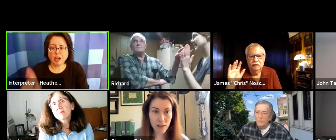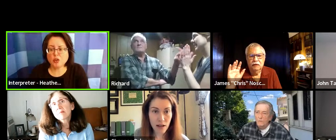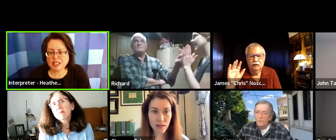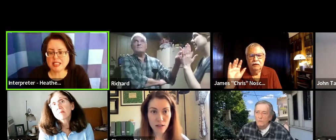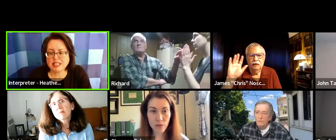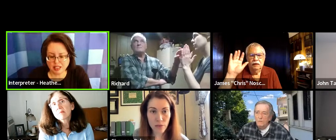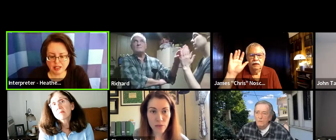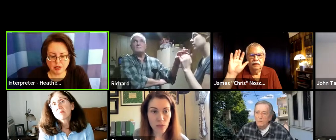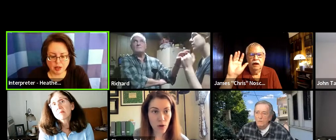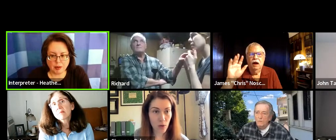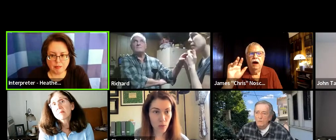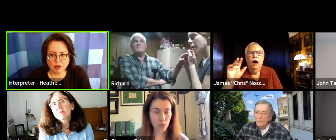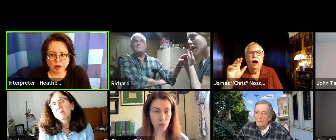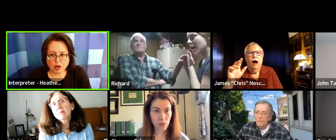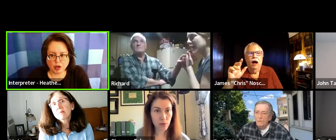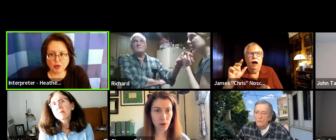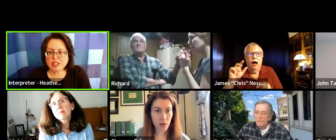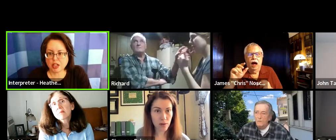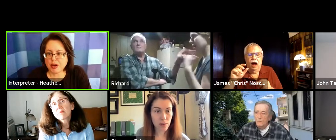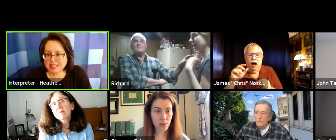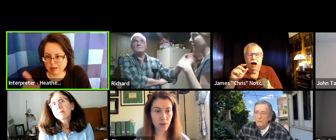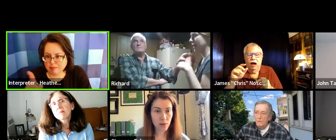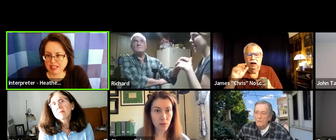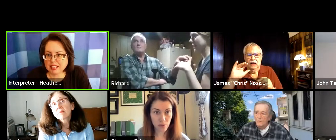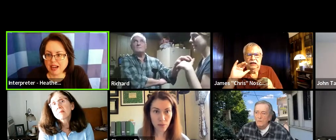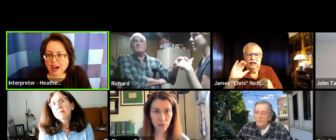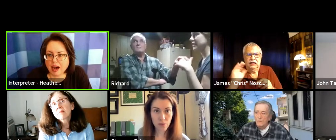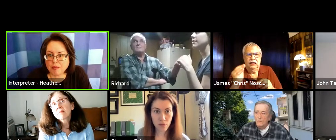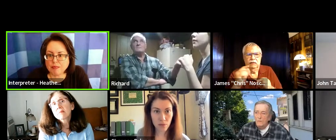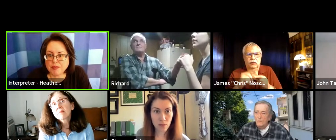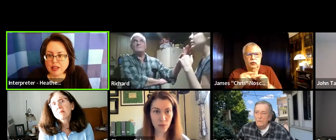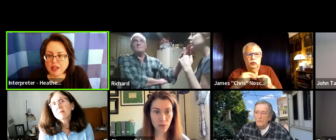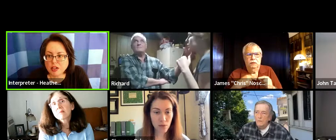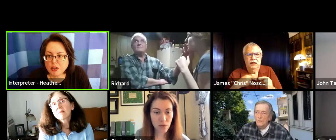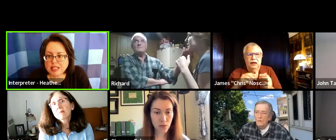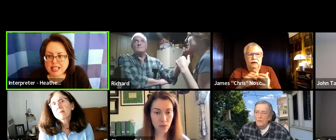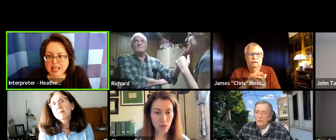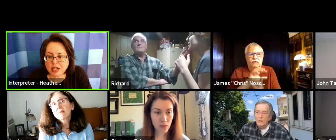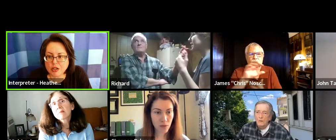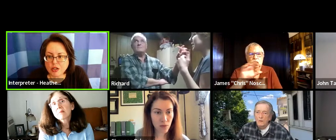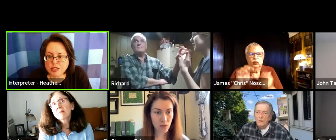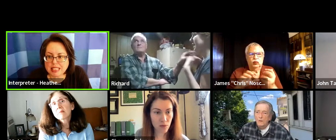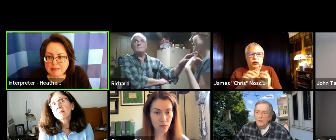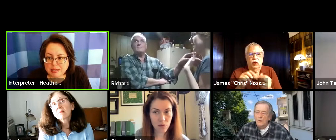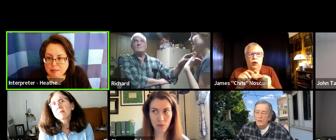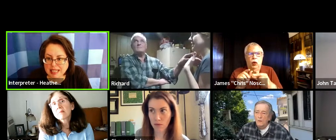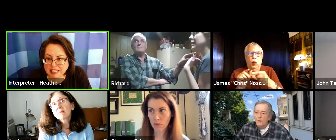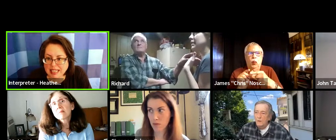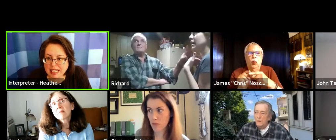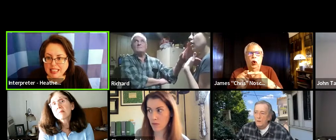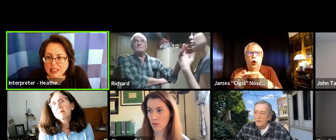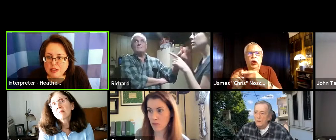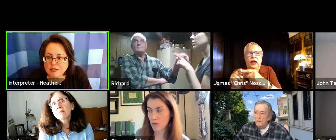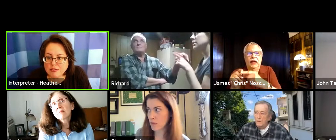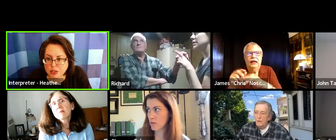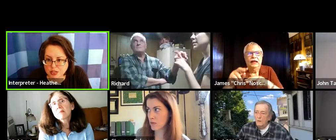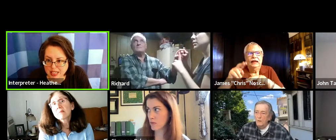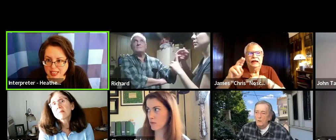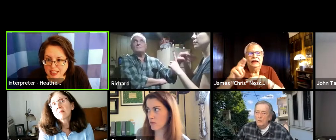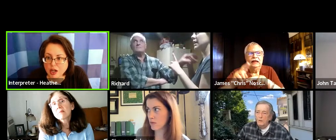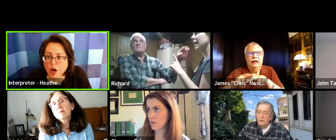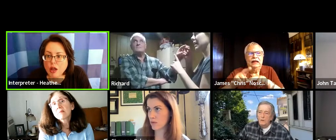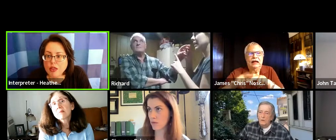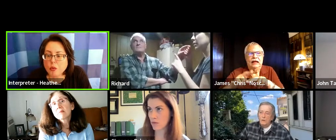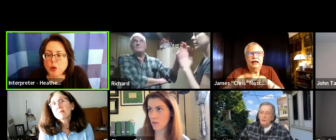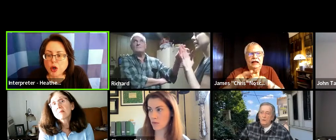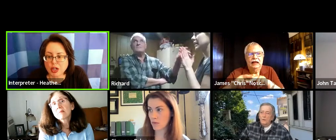I think that's Chris also has something. Chris says it also seems to me a little